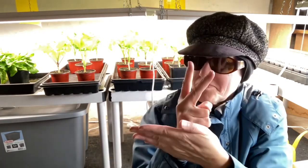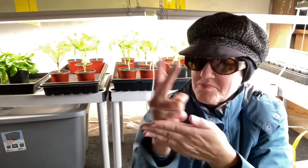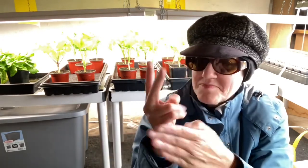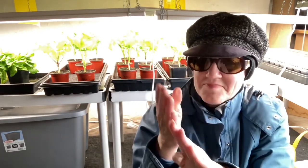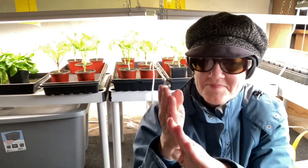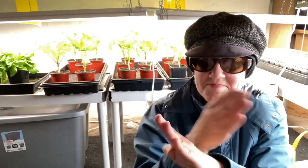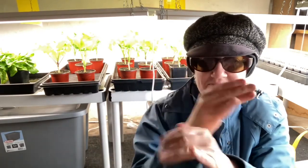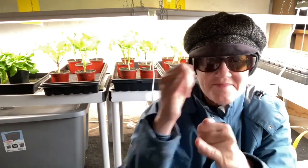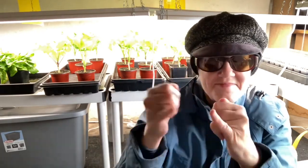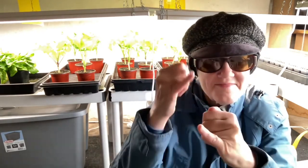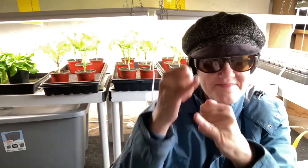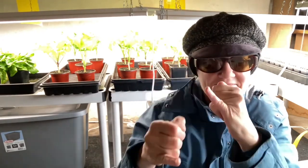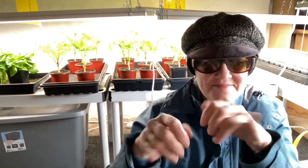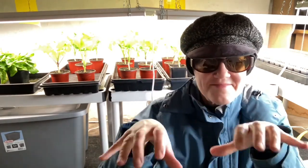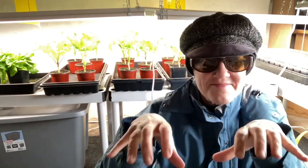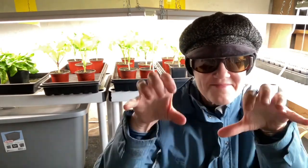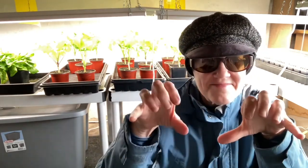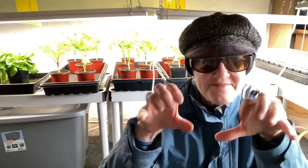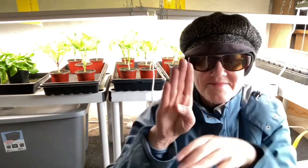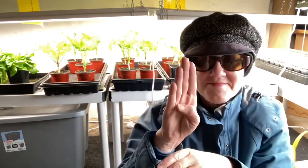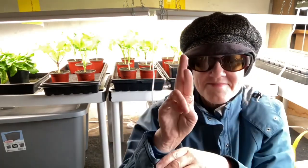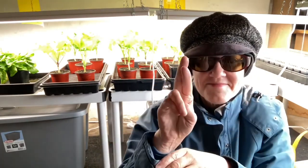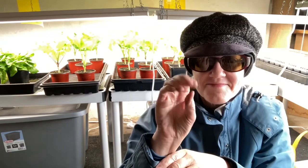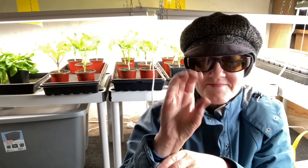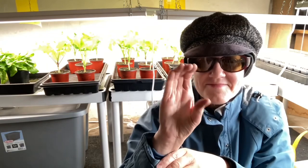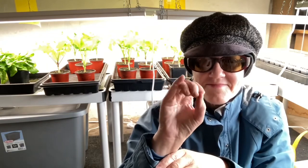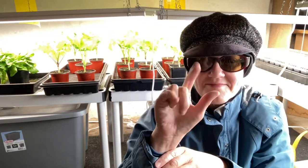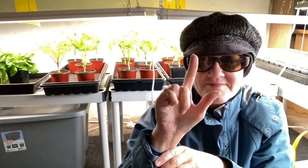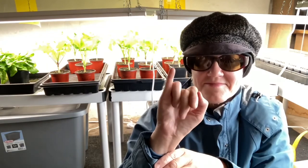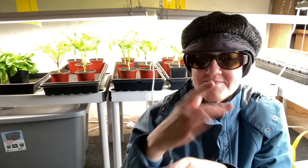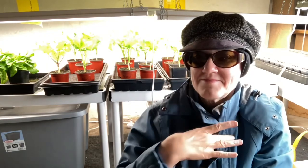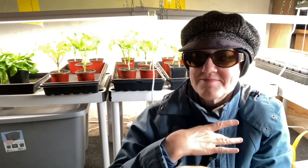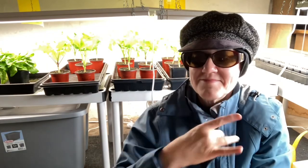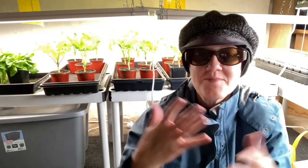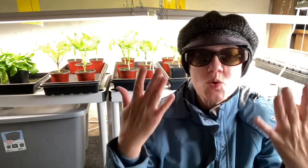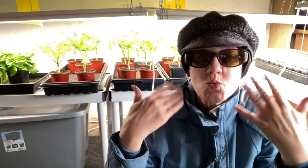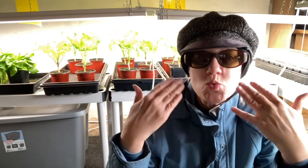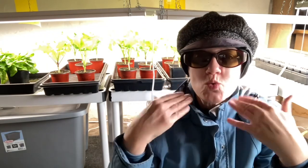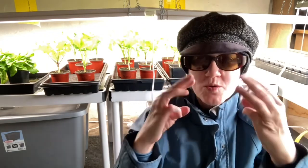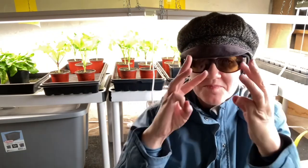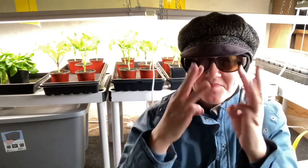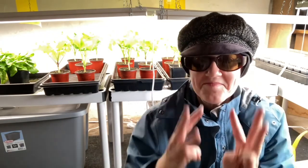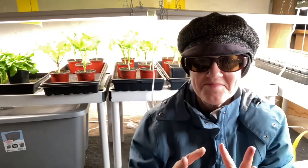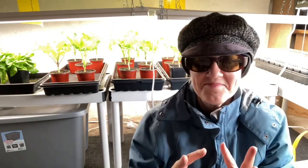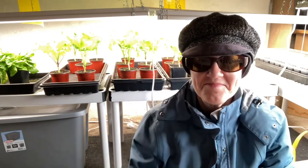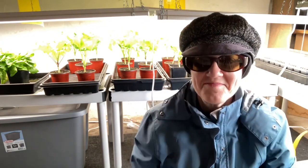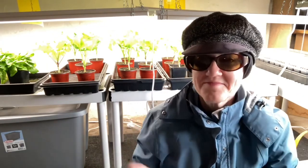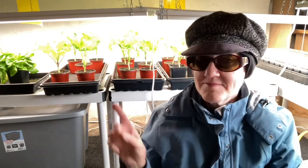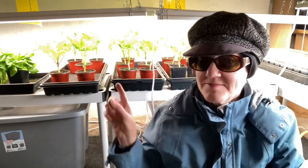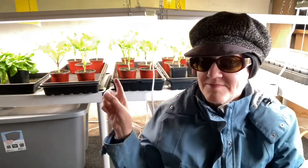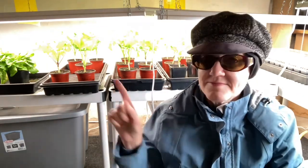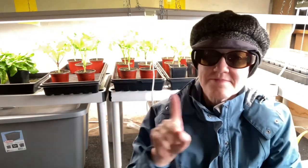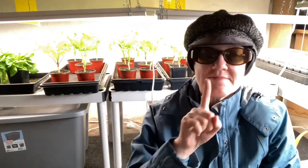plant it out in the garden 2 weeks before our last frost. Broccoli likes cool